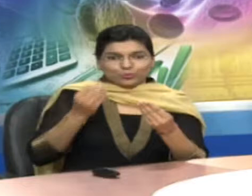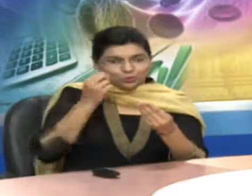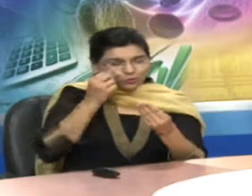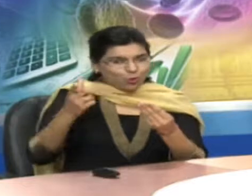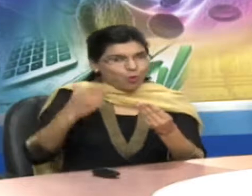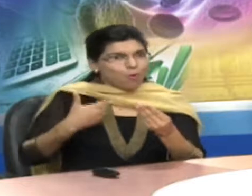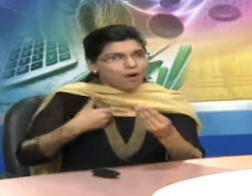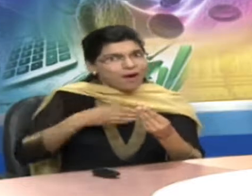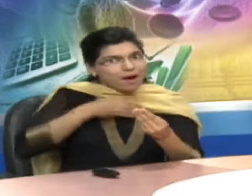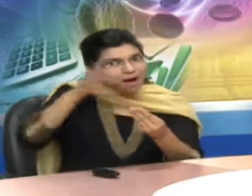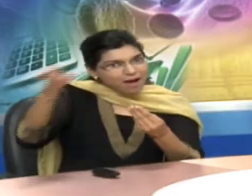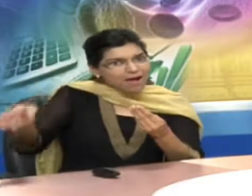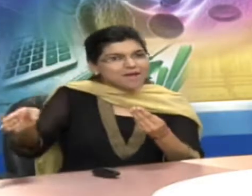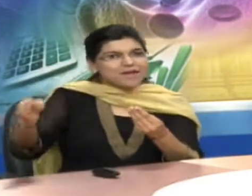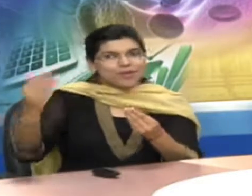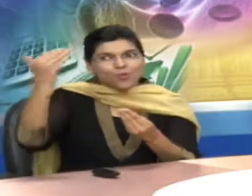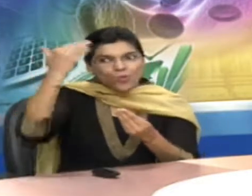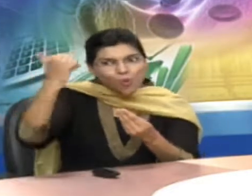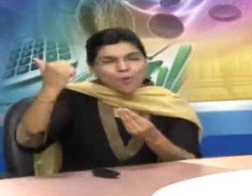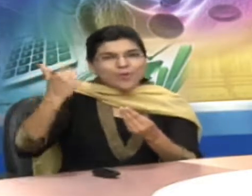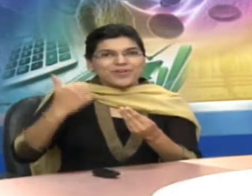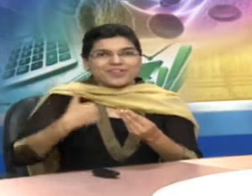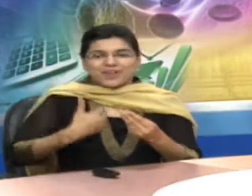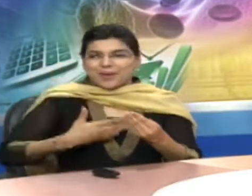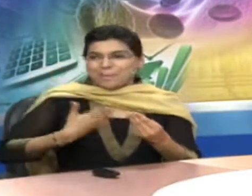The clerk was shocked to see a letter